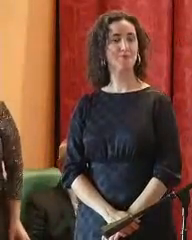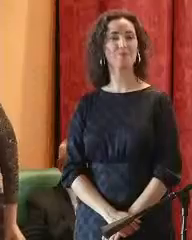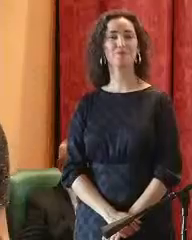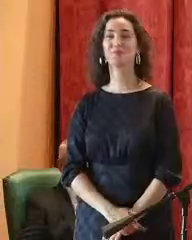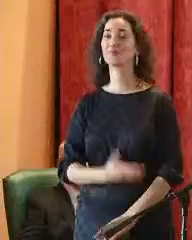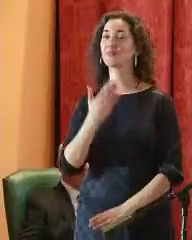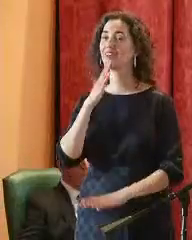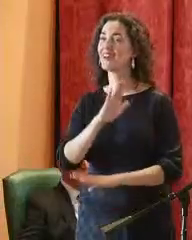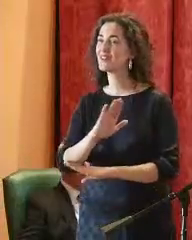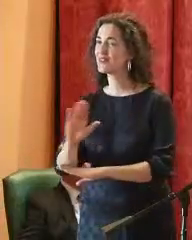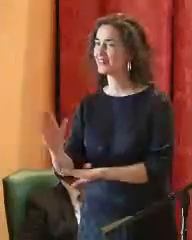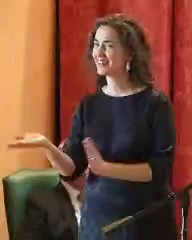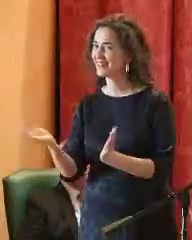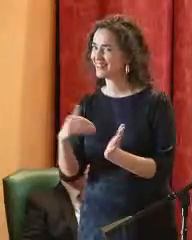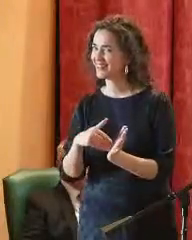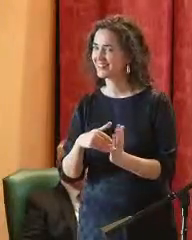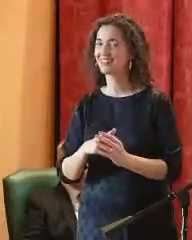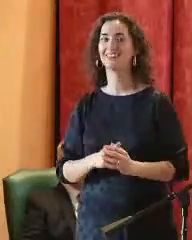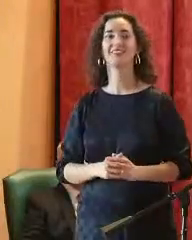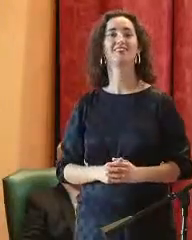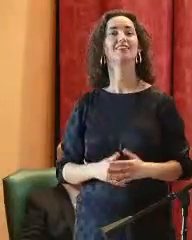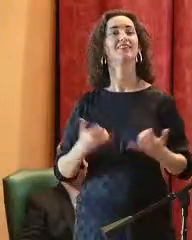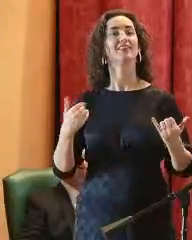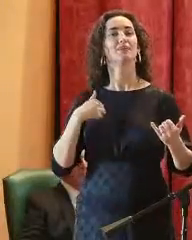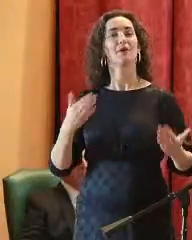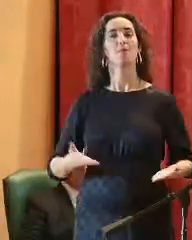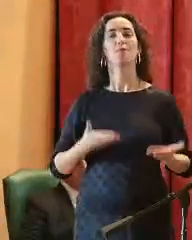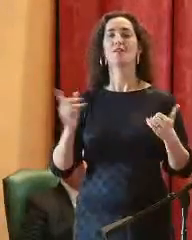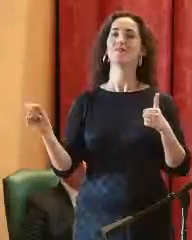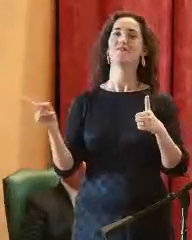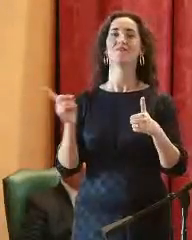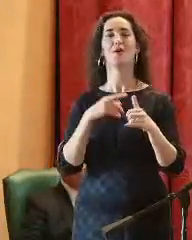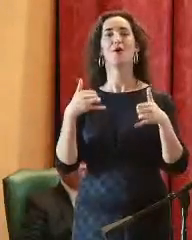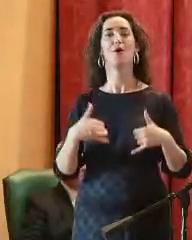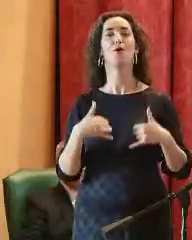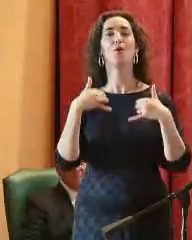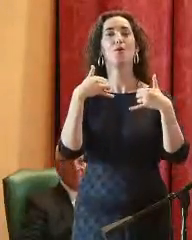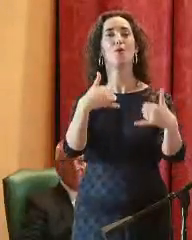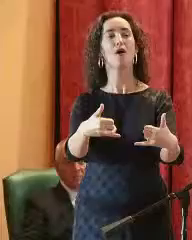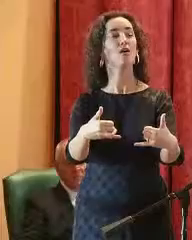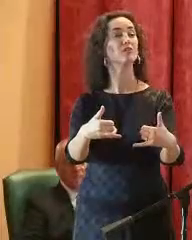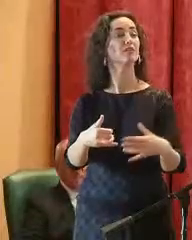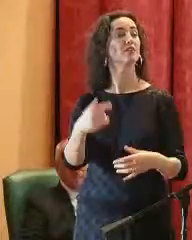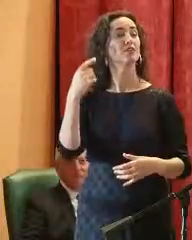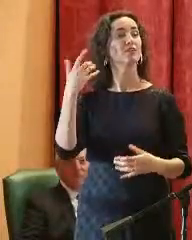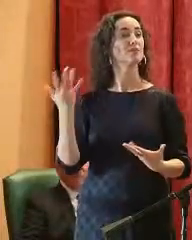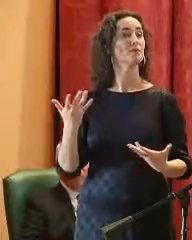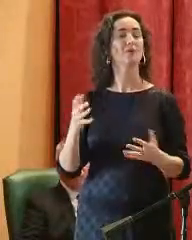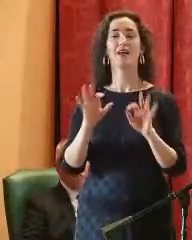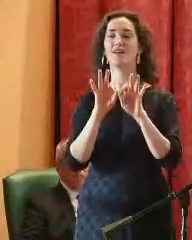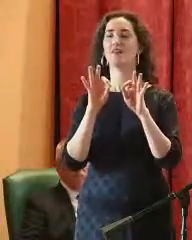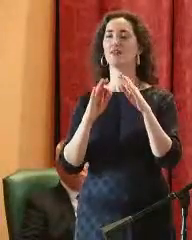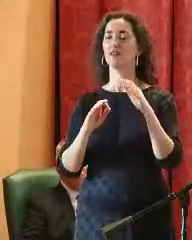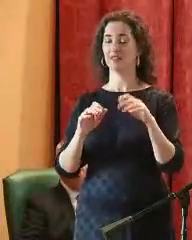Good afternoon again. I am going to present the first award, and that award is